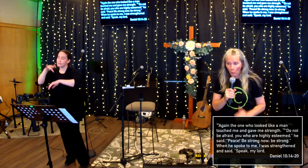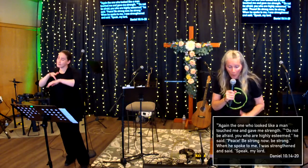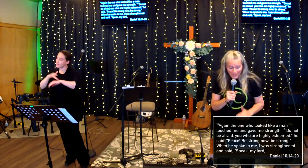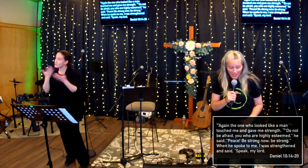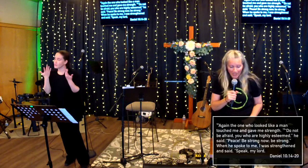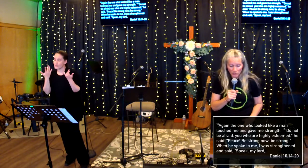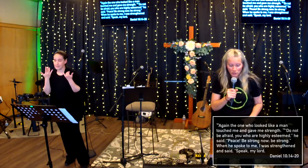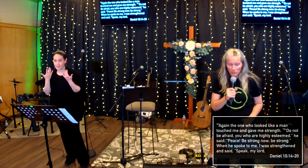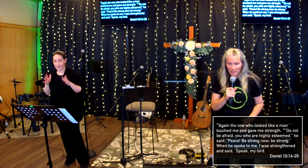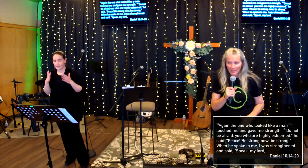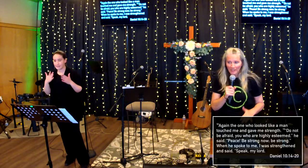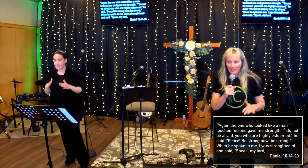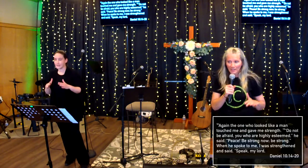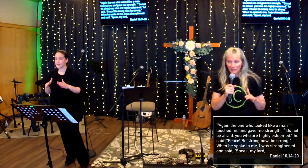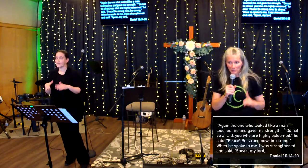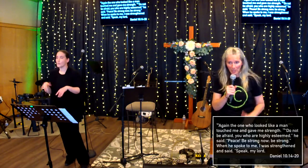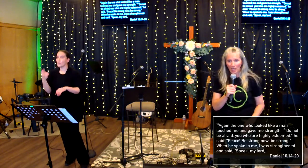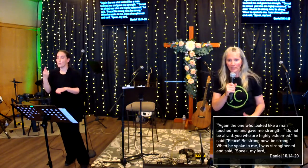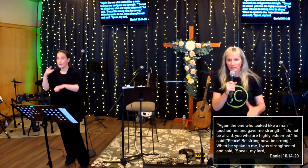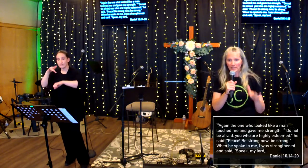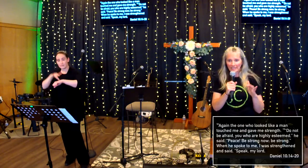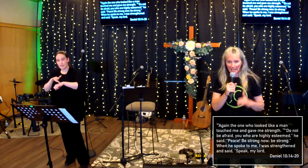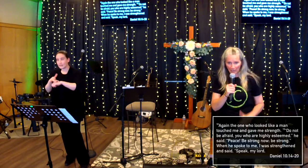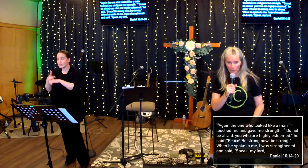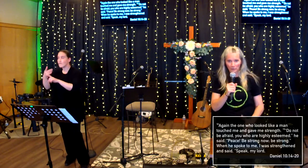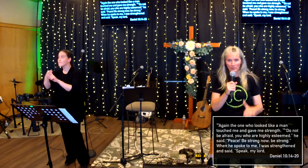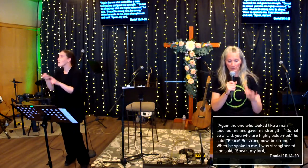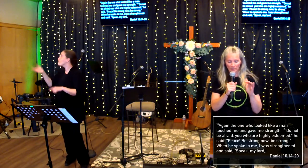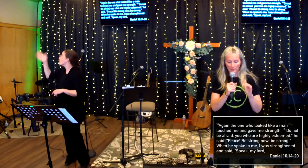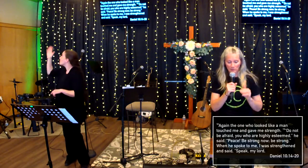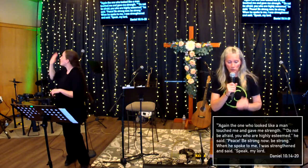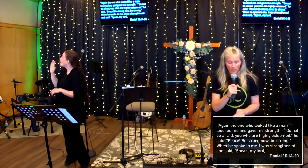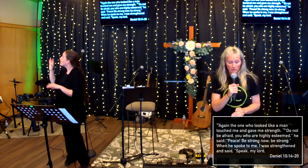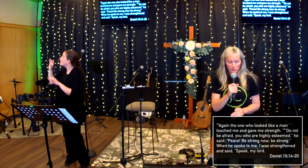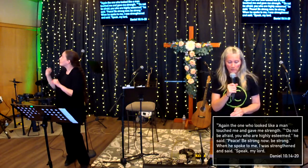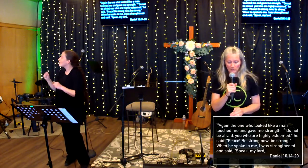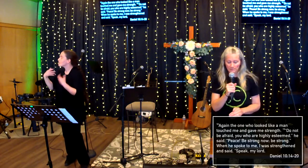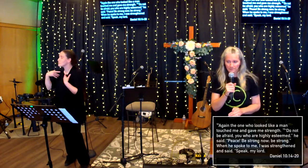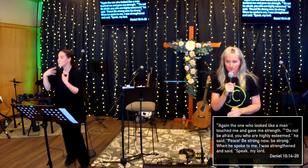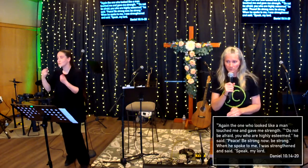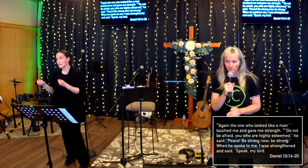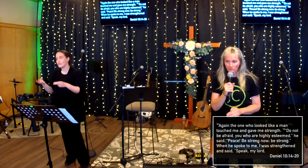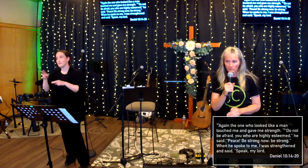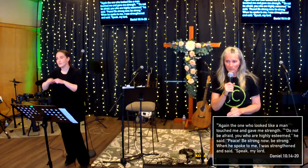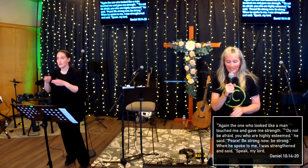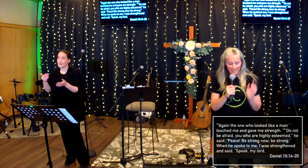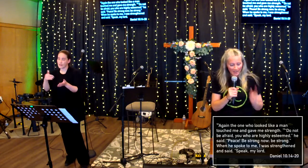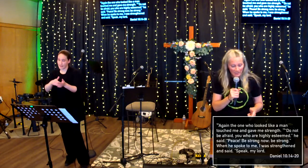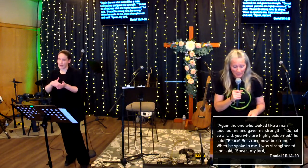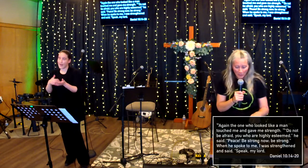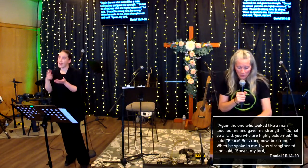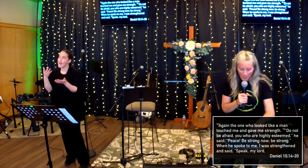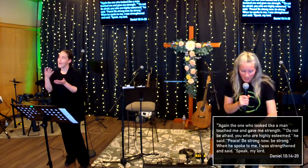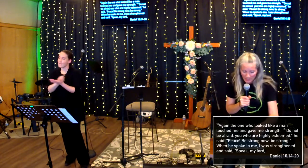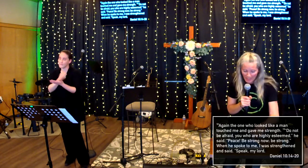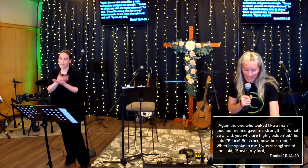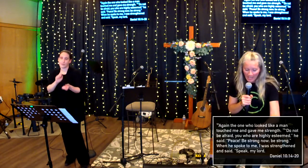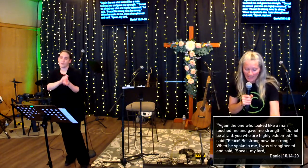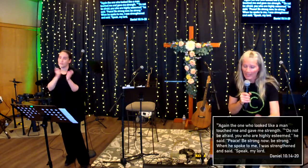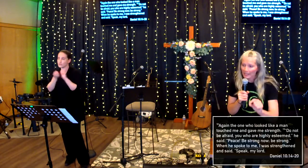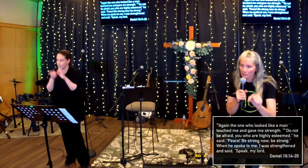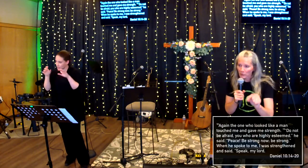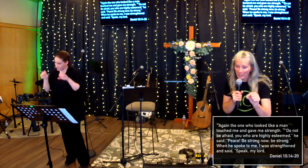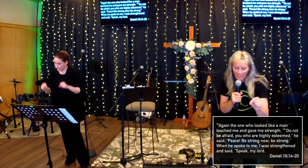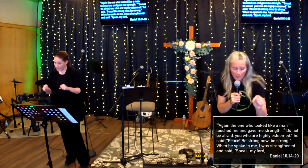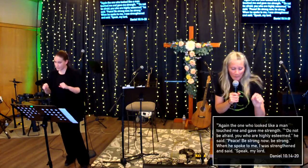return. One touch from God, and everything changes. And this heavenly being goes on to say,